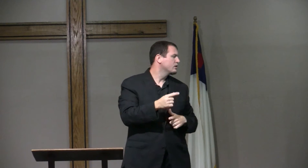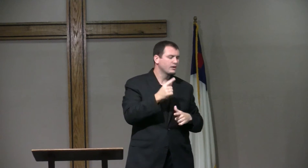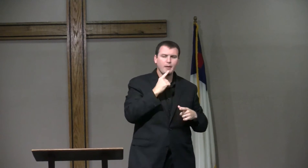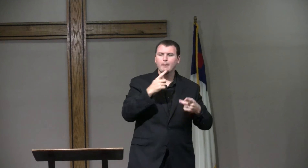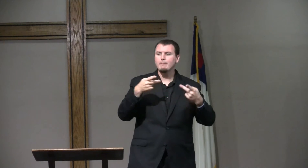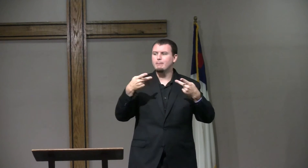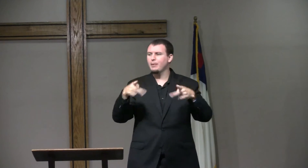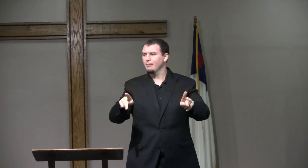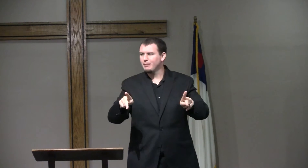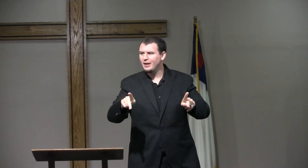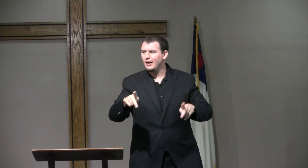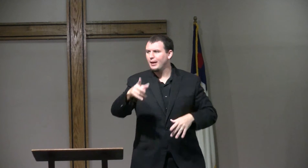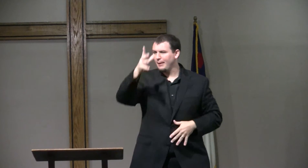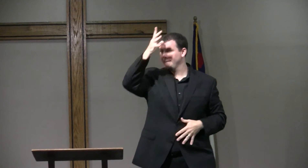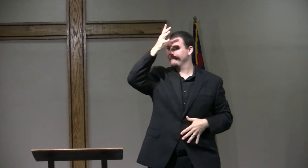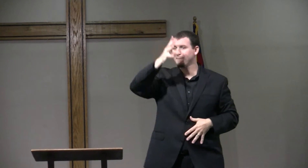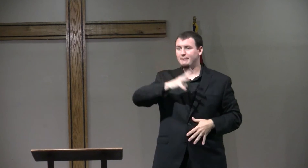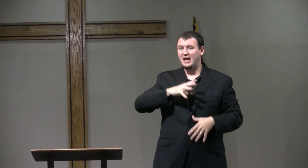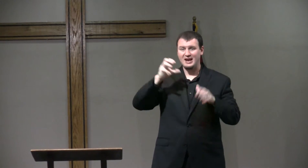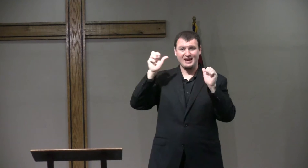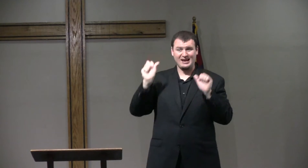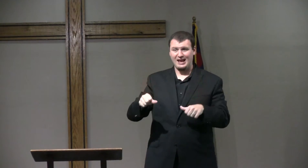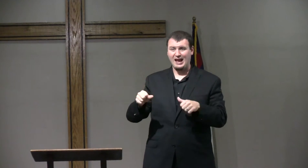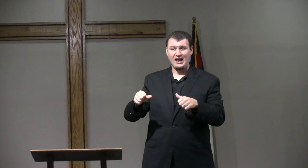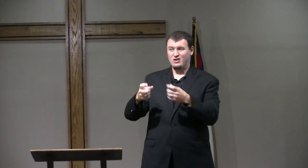called Hillel, Hillel.